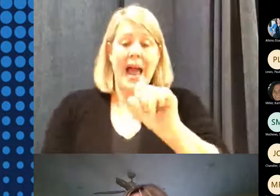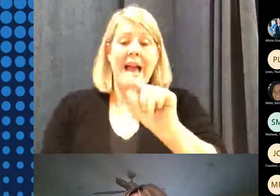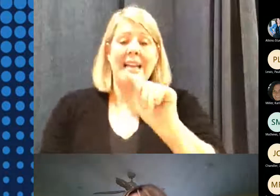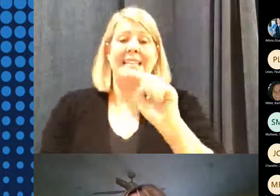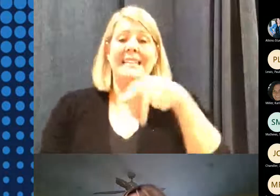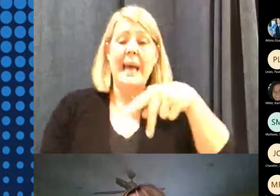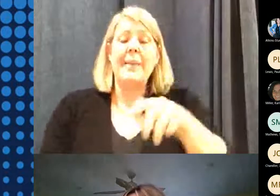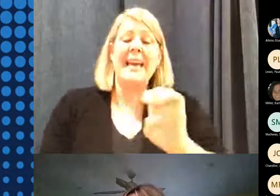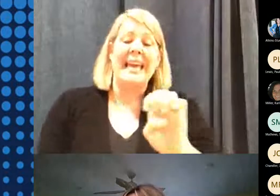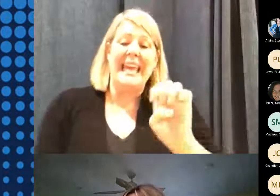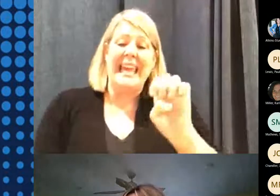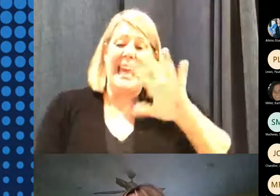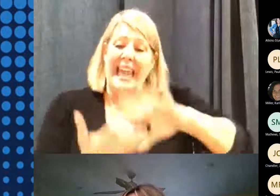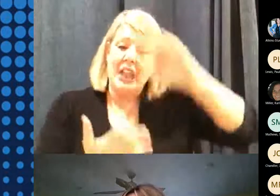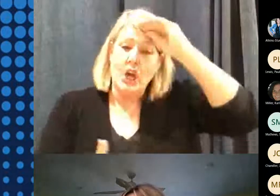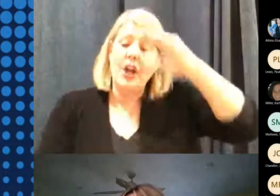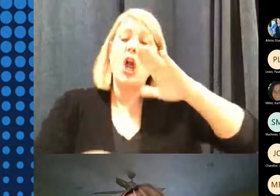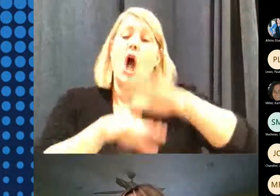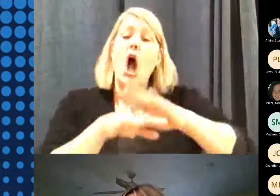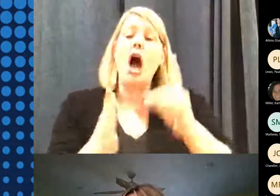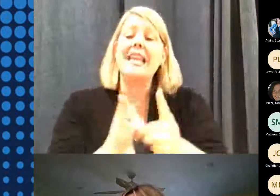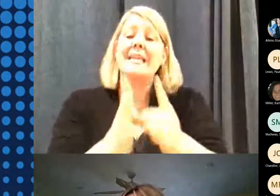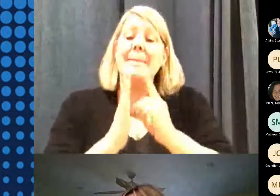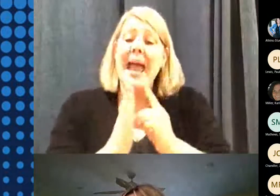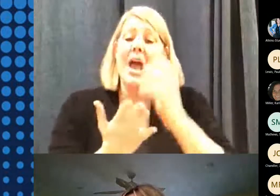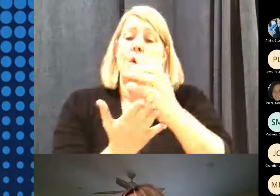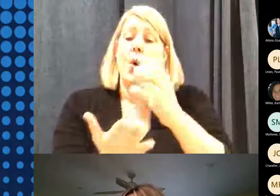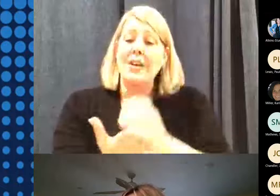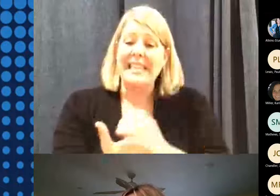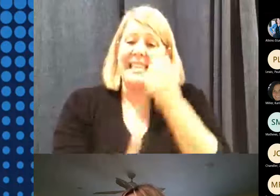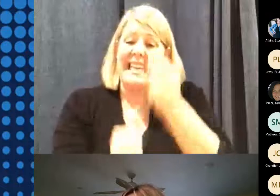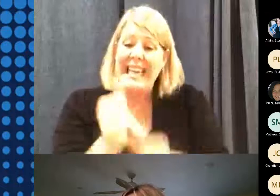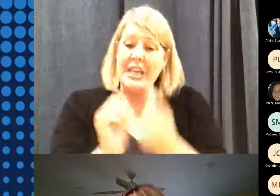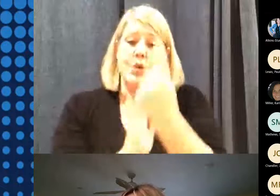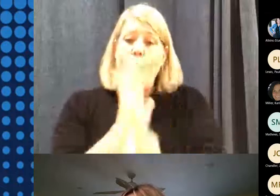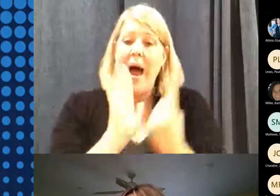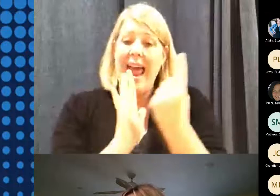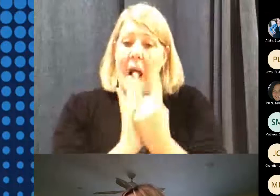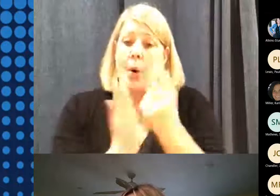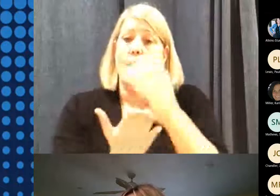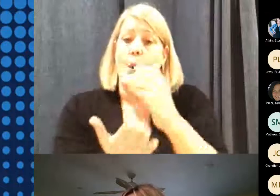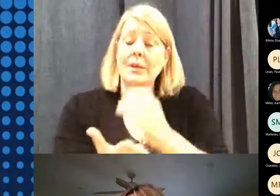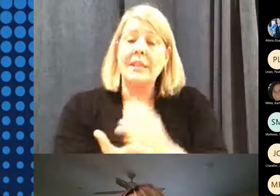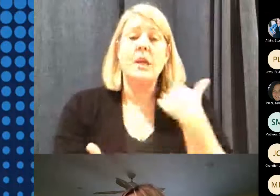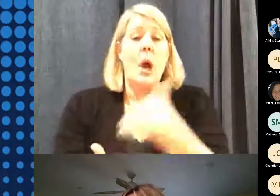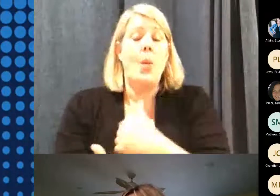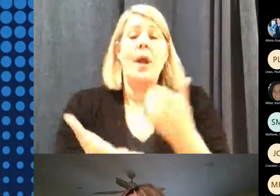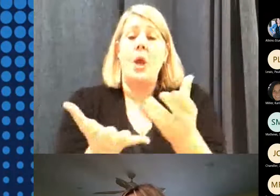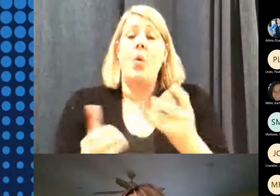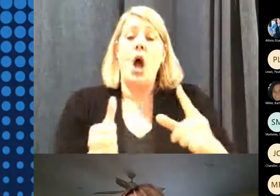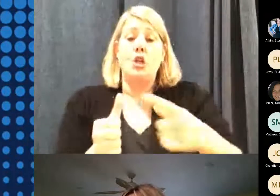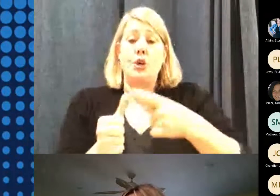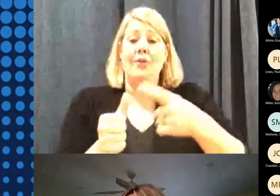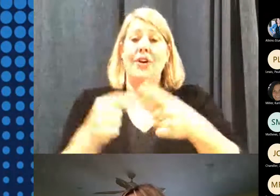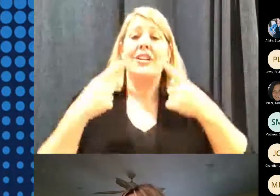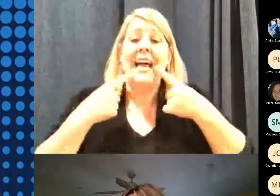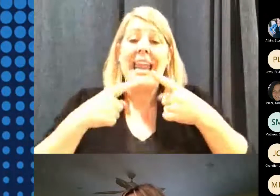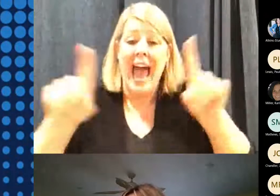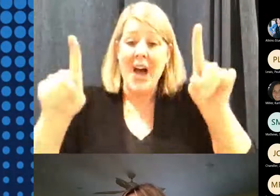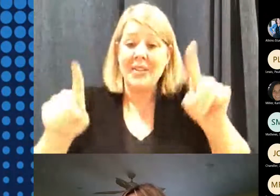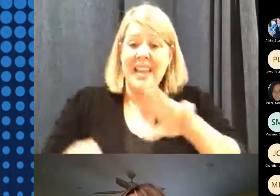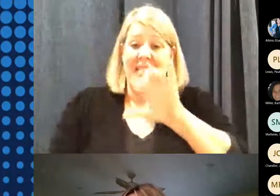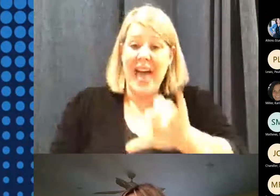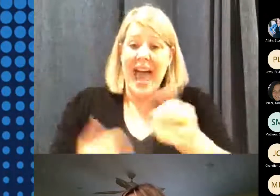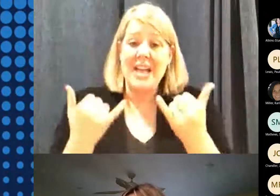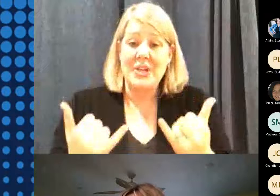that are on-demand professional learning. There are 1-hour courses. And we just wanted to first announce that today and share it